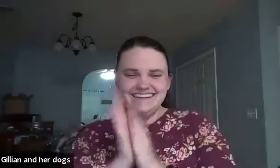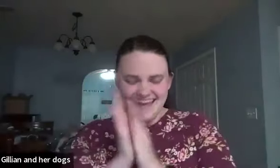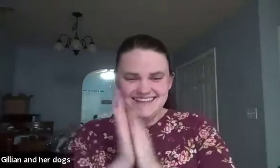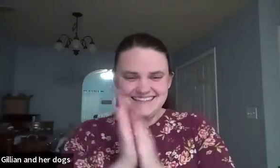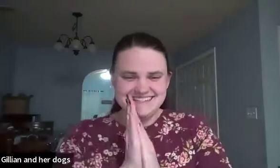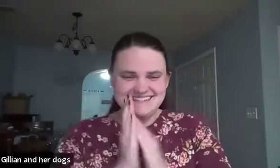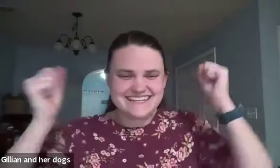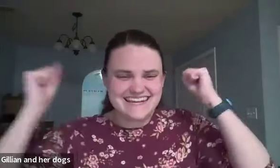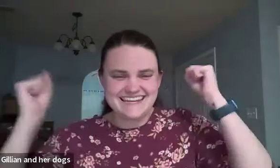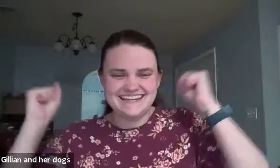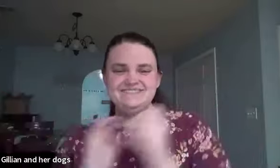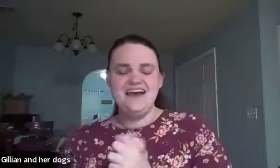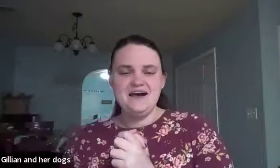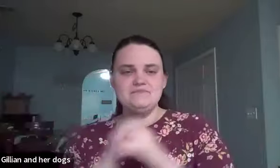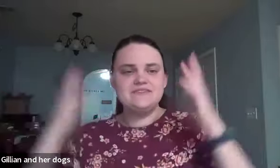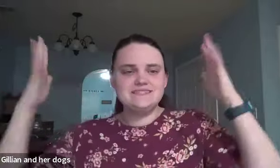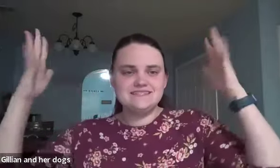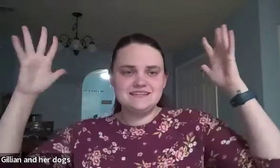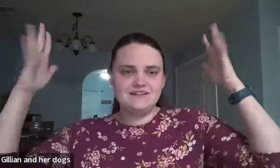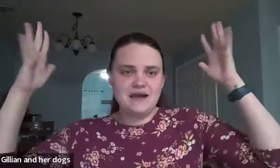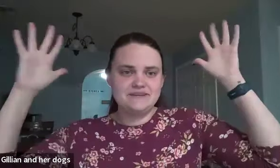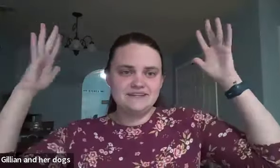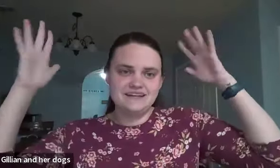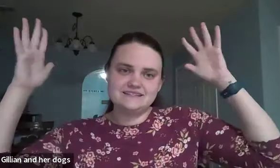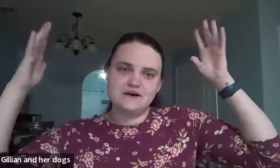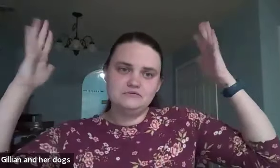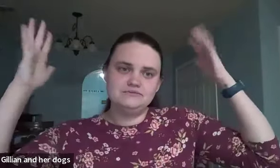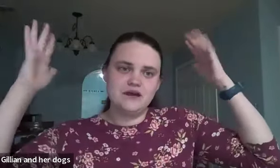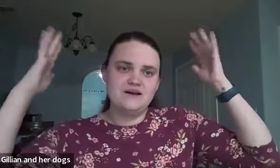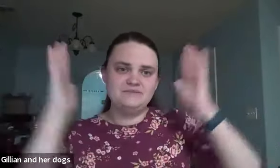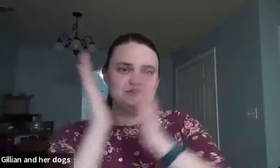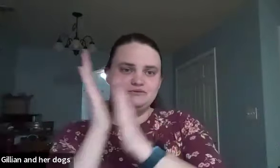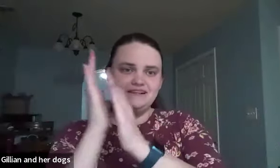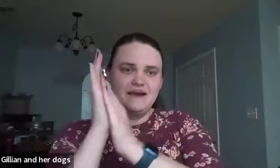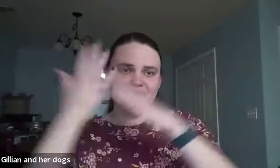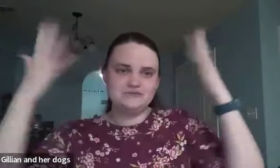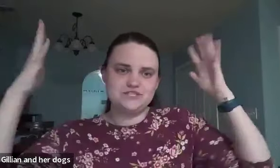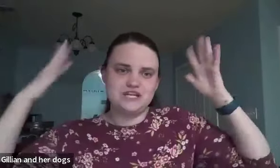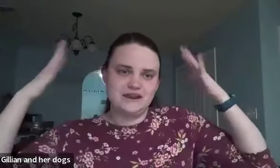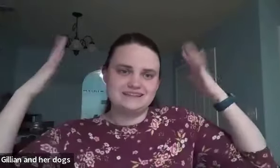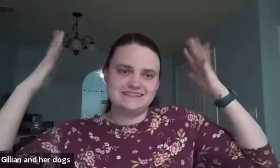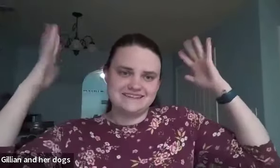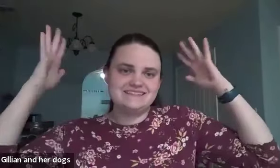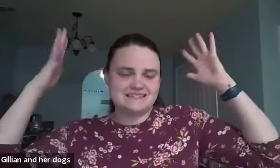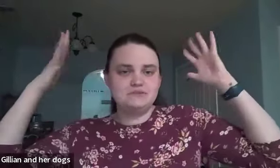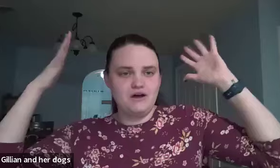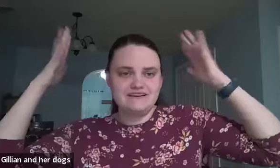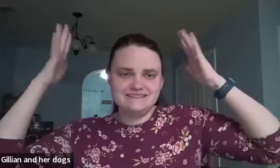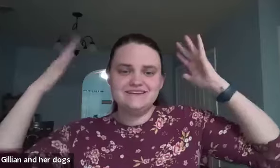Good. Yes, you did it. This is clapping in ASL. You don't clap, you shake your hands like this. That's applause.